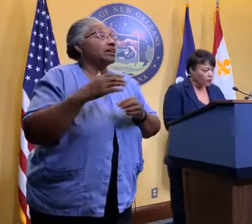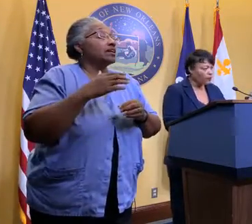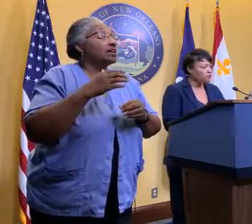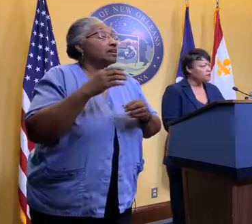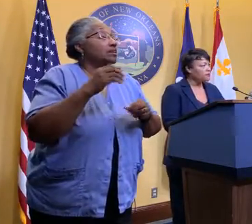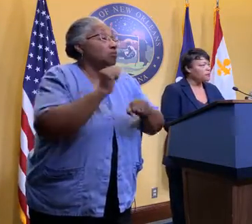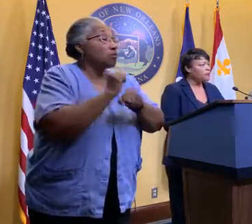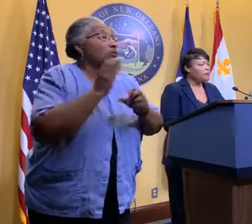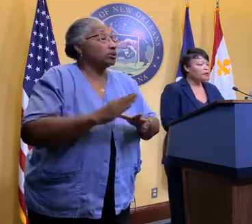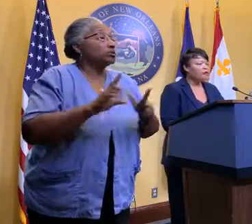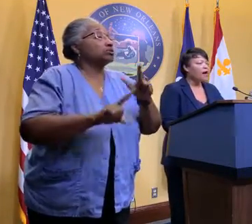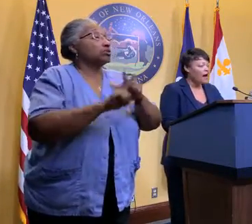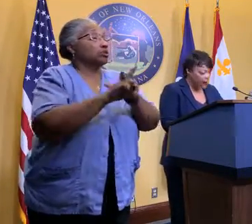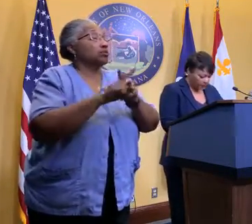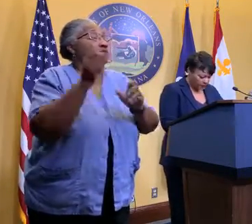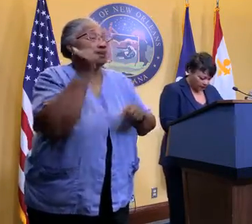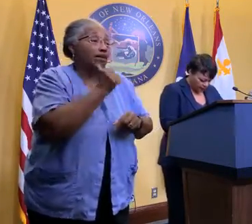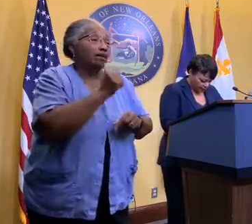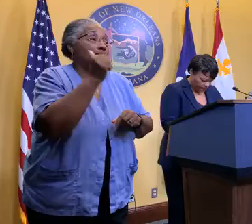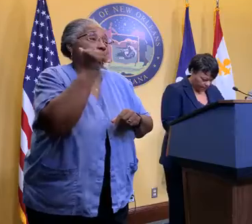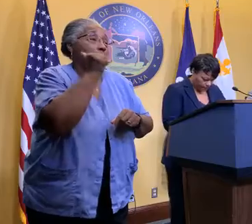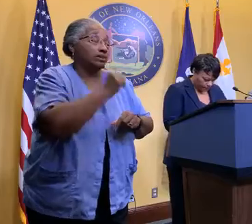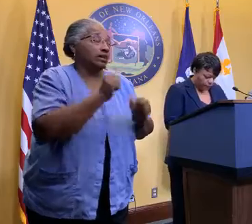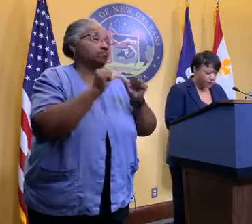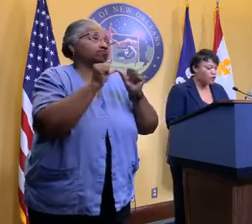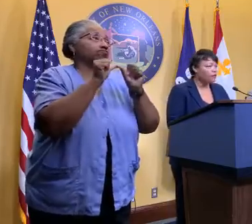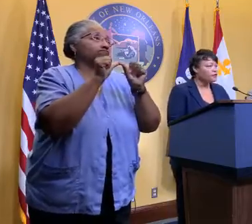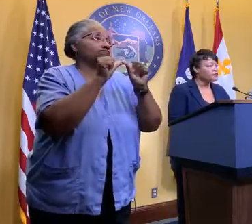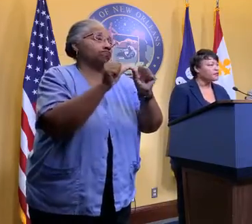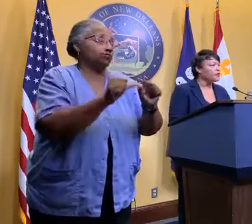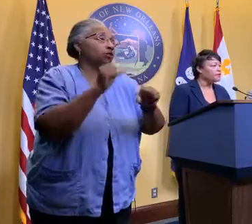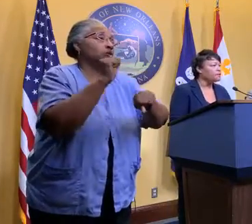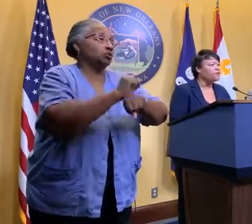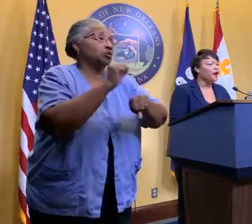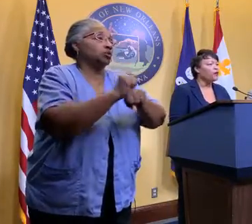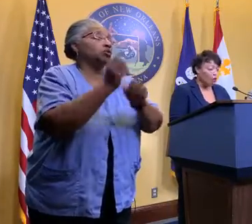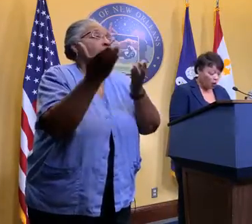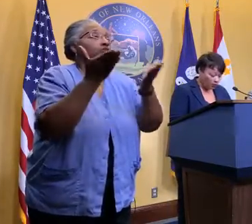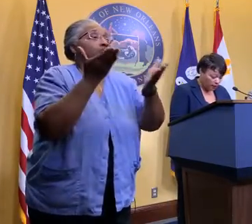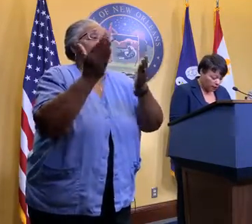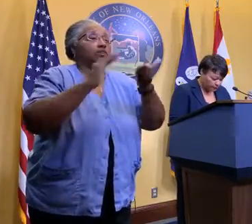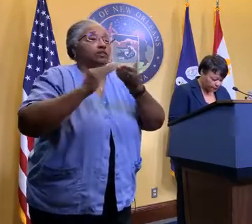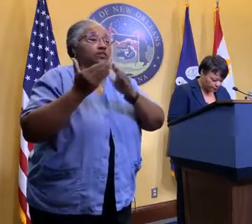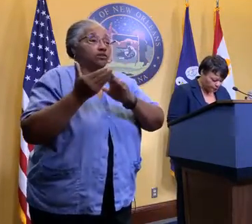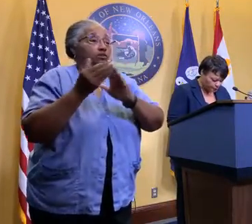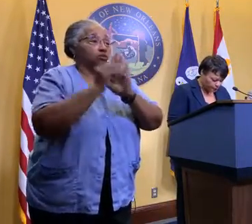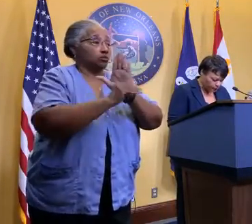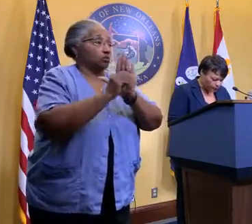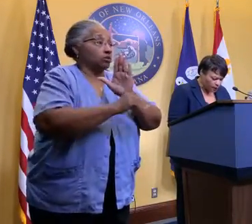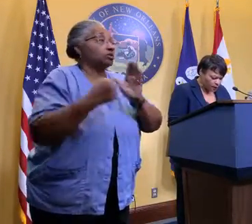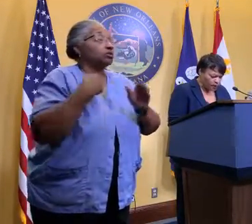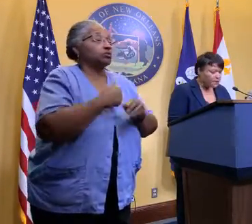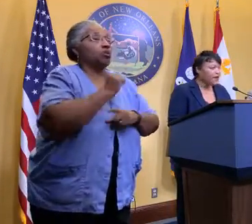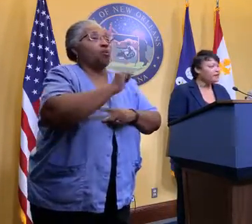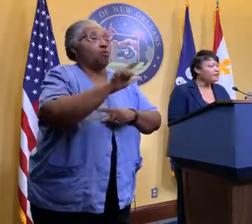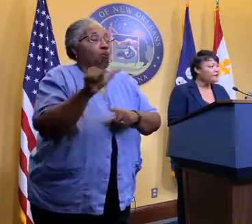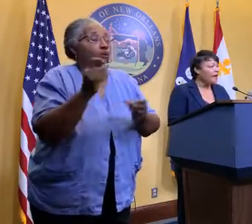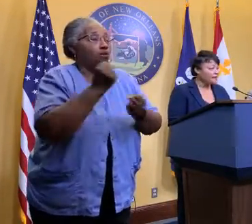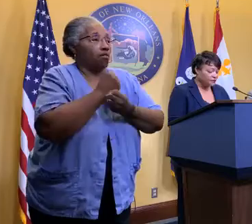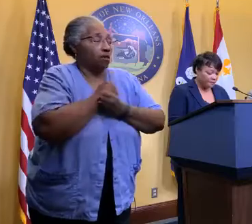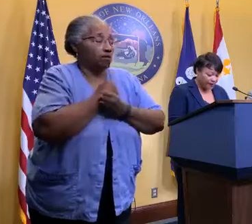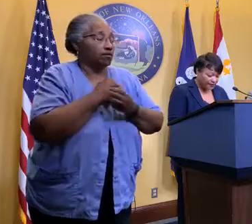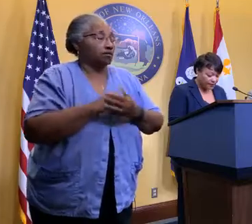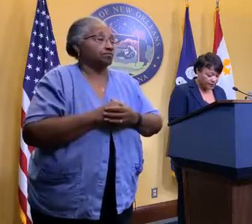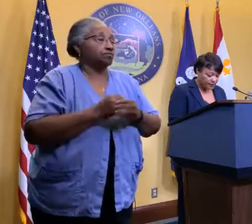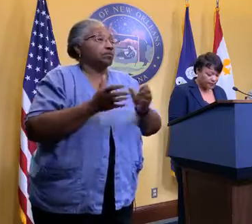day and worked tirelessly to serve this city and that we all love. The